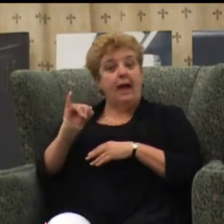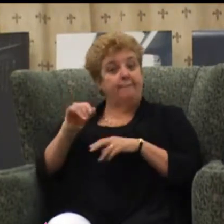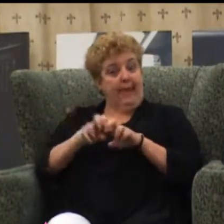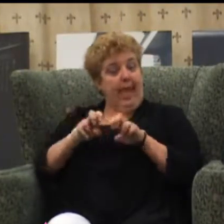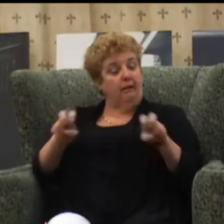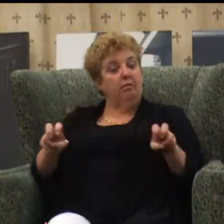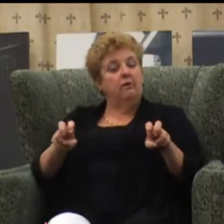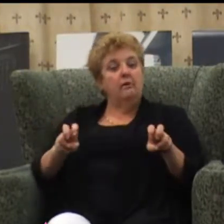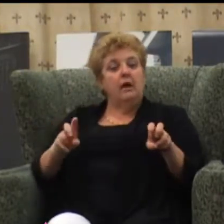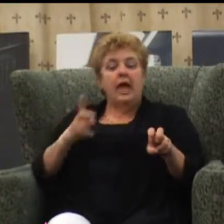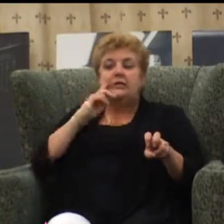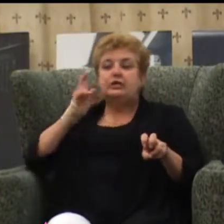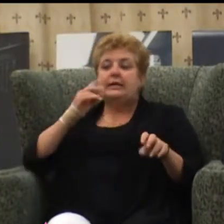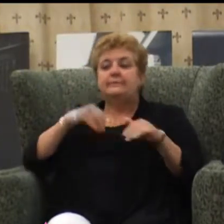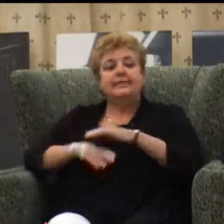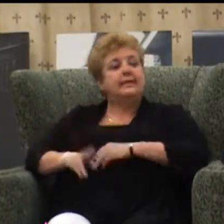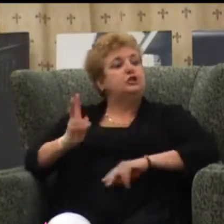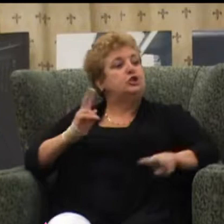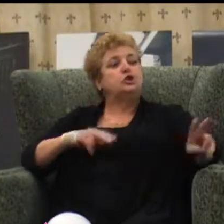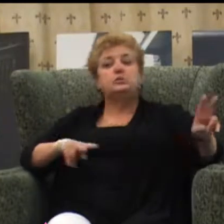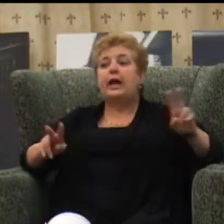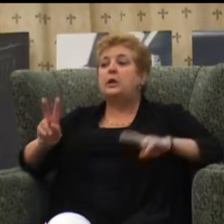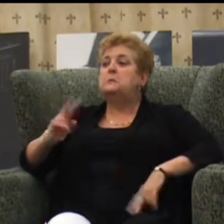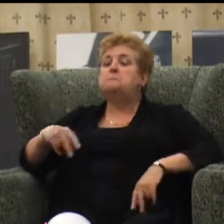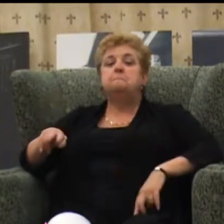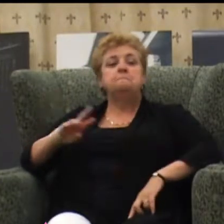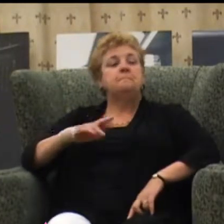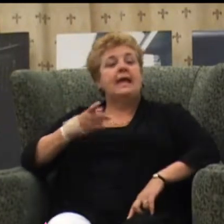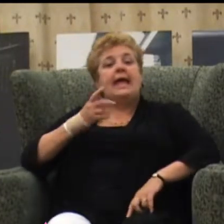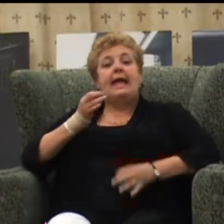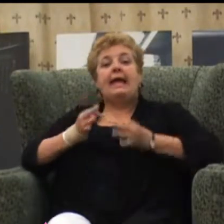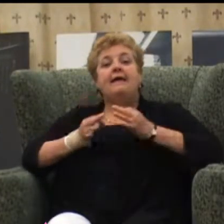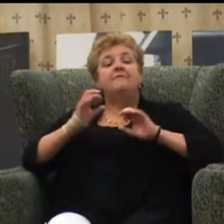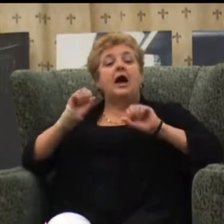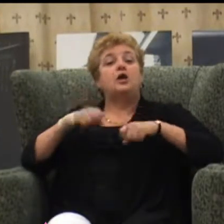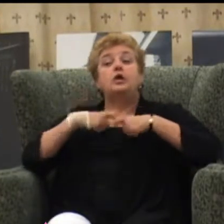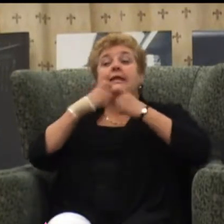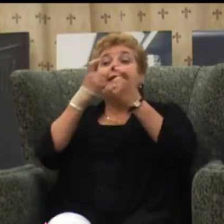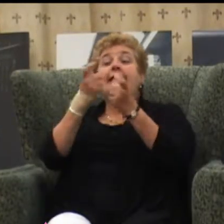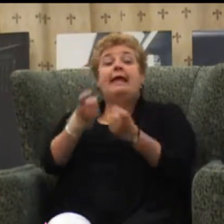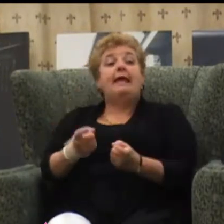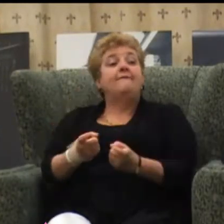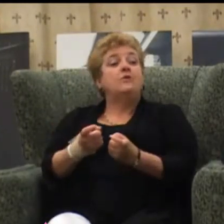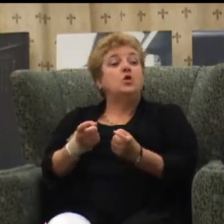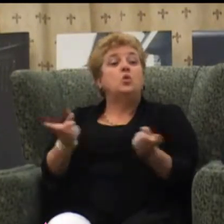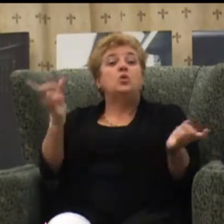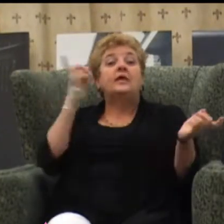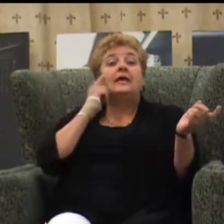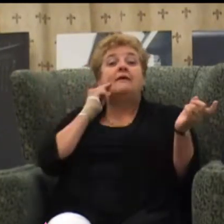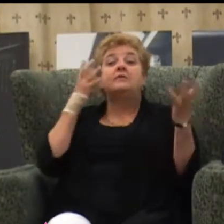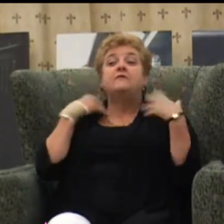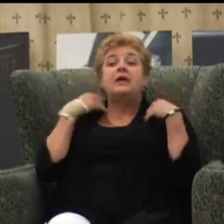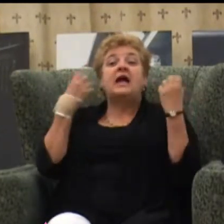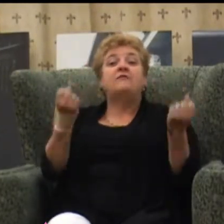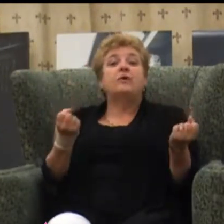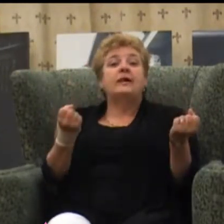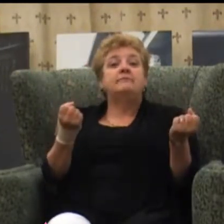all up and down, and she says, if I could give you all the gift of recovery, I wouldn't do it. And I looked at her and I looked